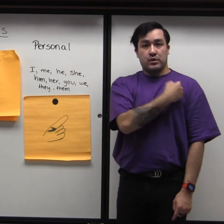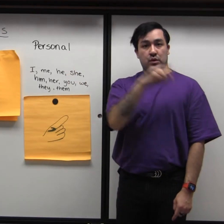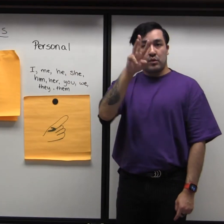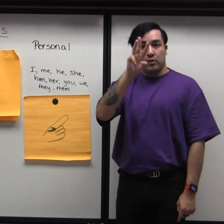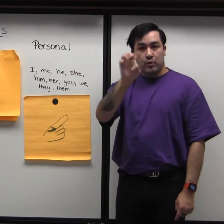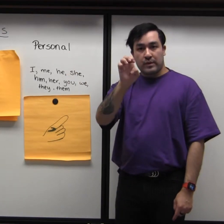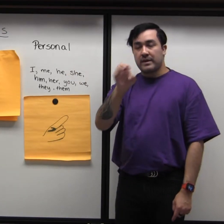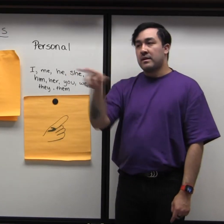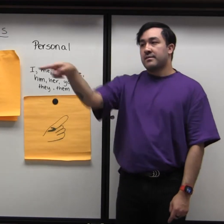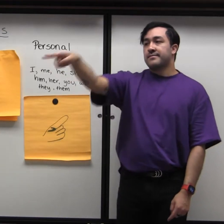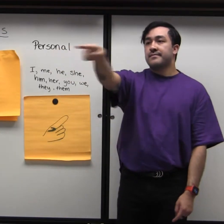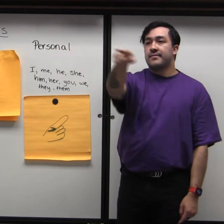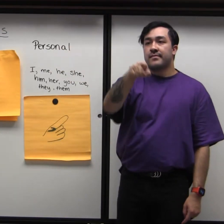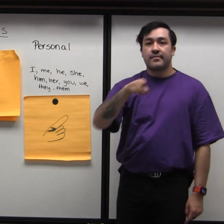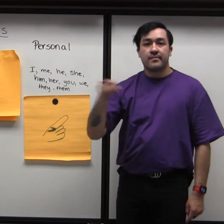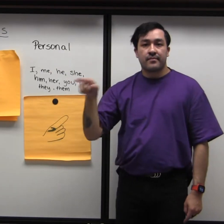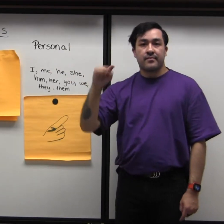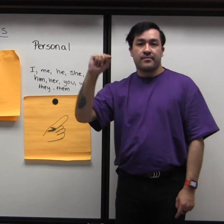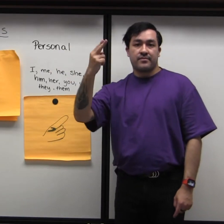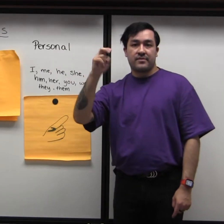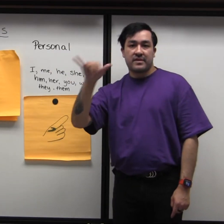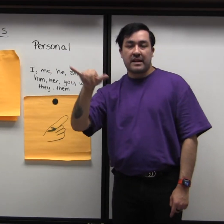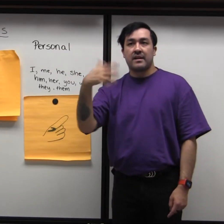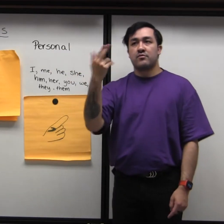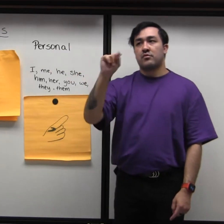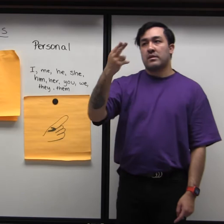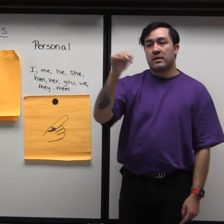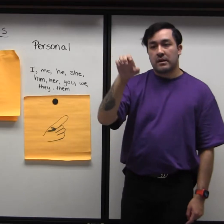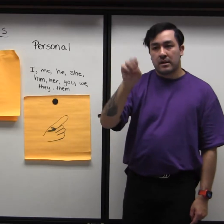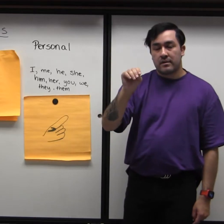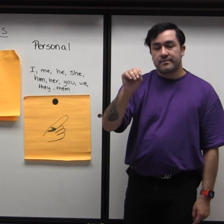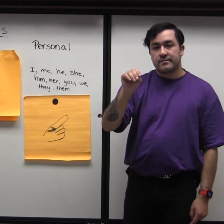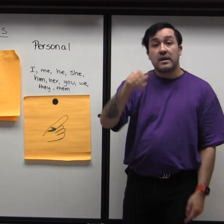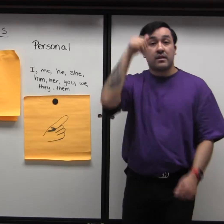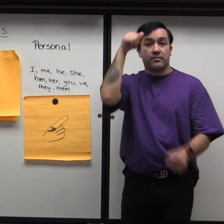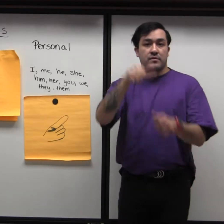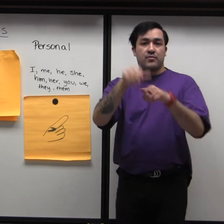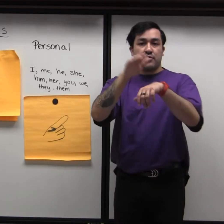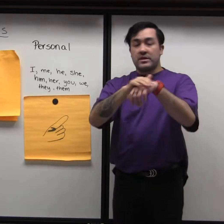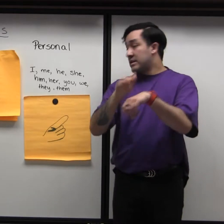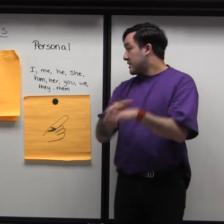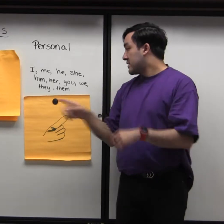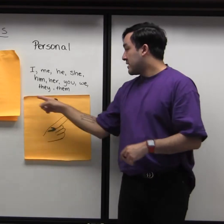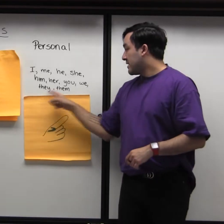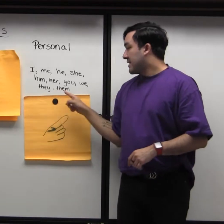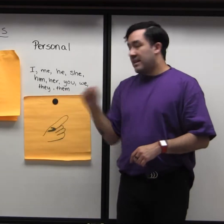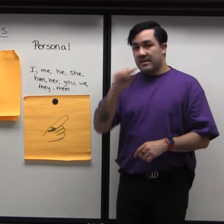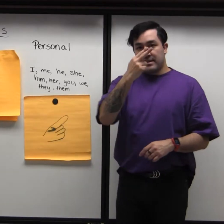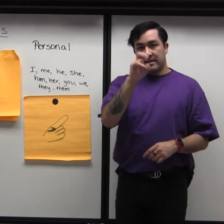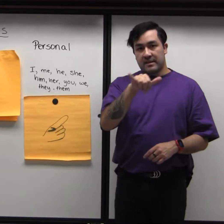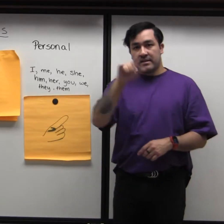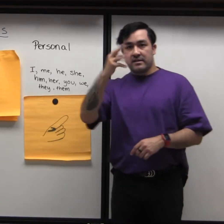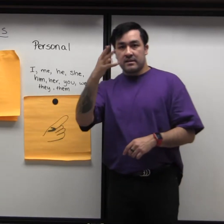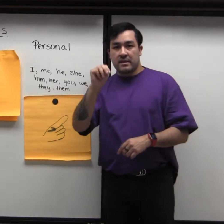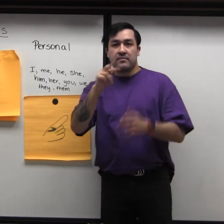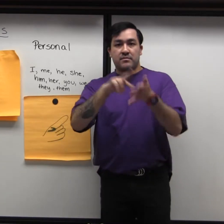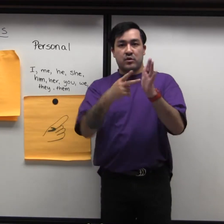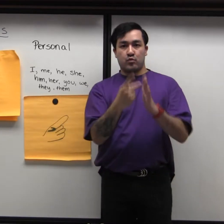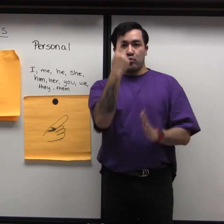if we start on one shoulder and go to the other. If you point to an area on a circle, they or them. So these are the English